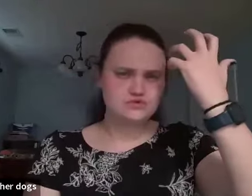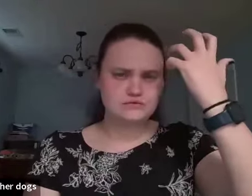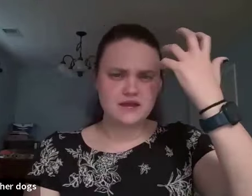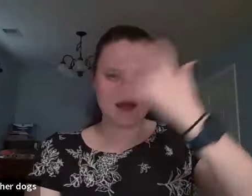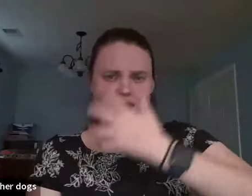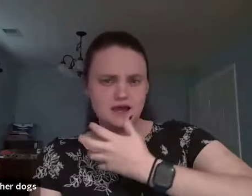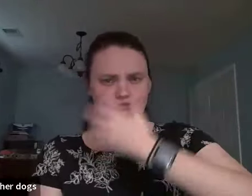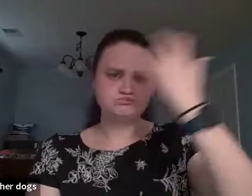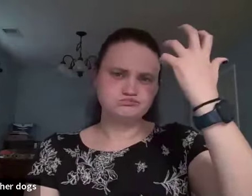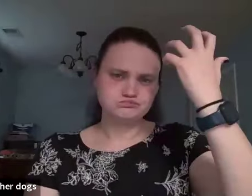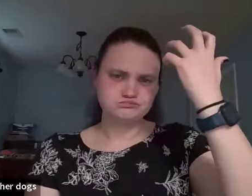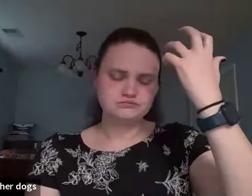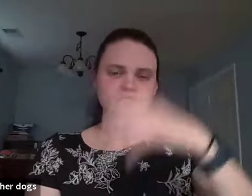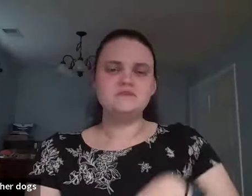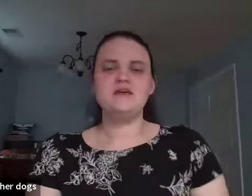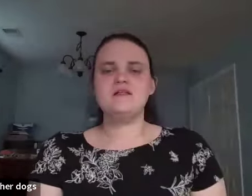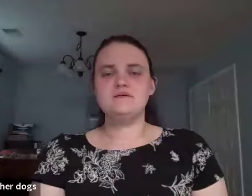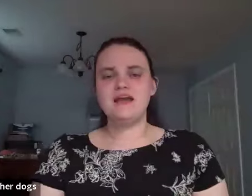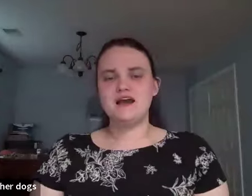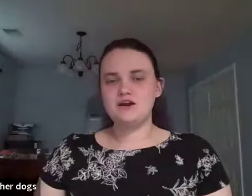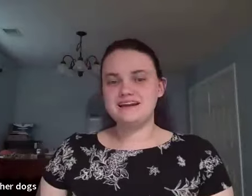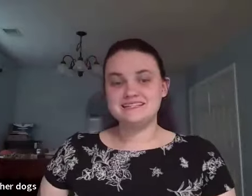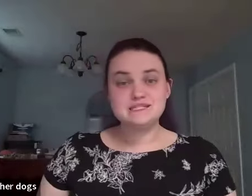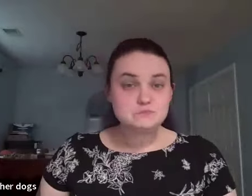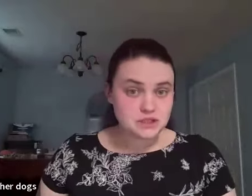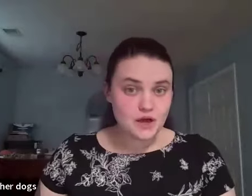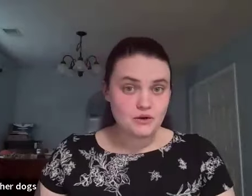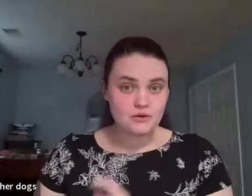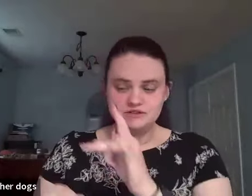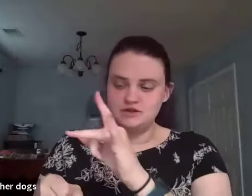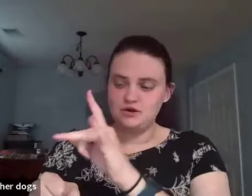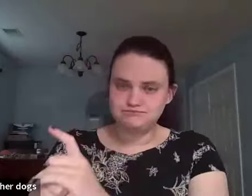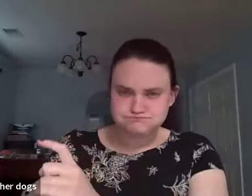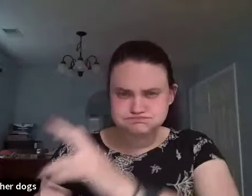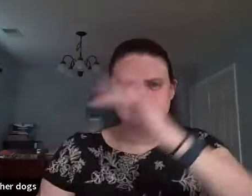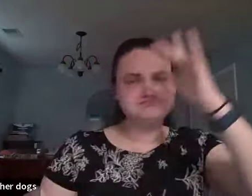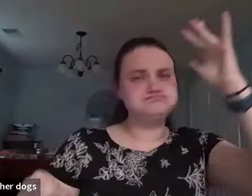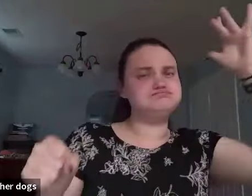Ooh, mad. Then we had our explode. So